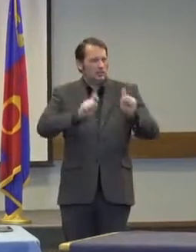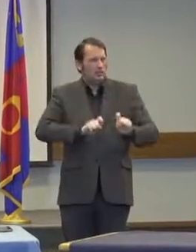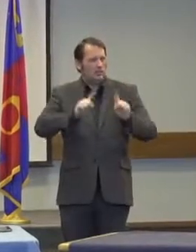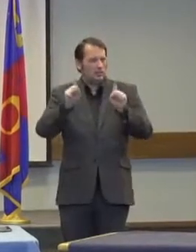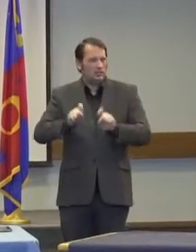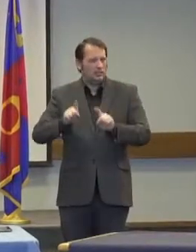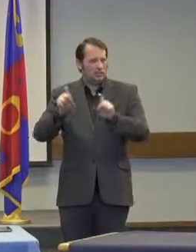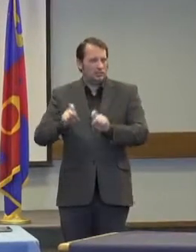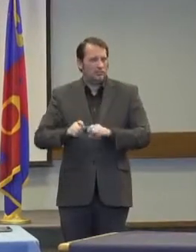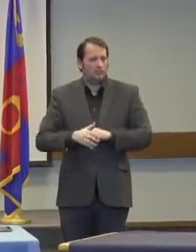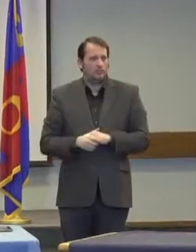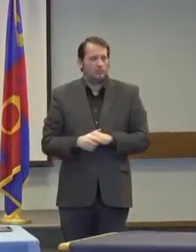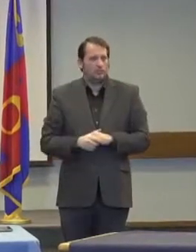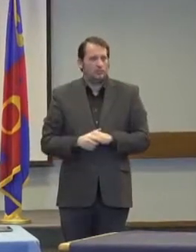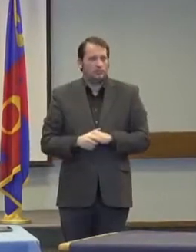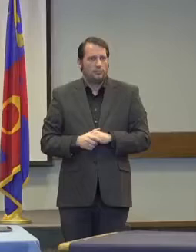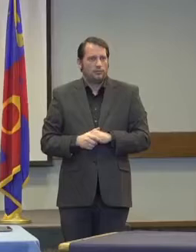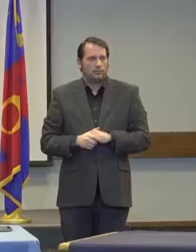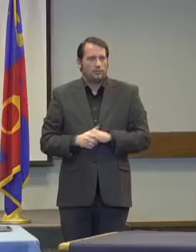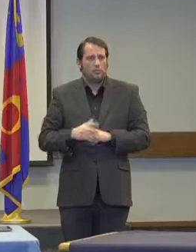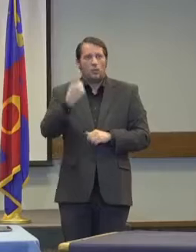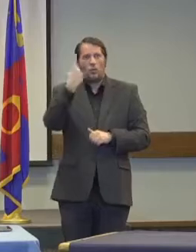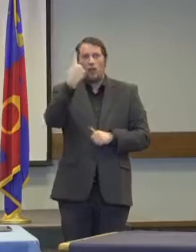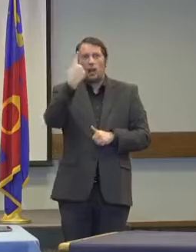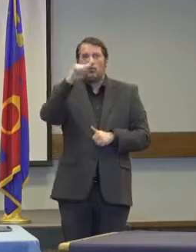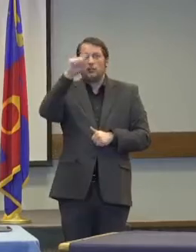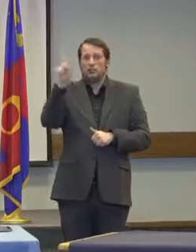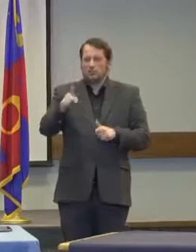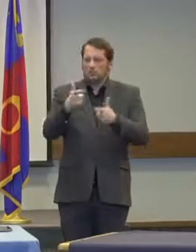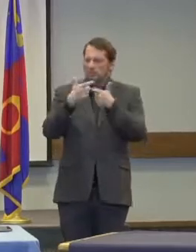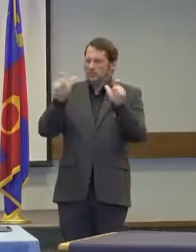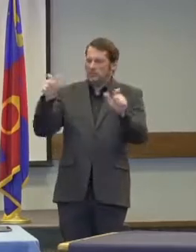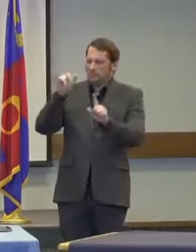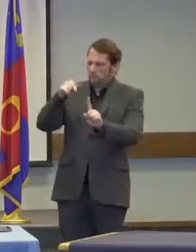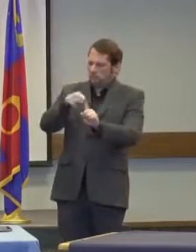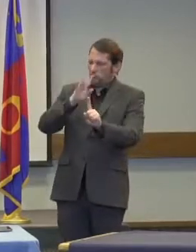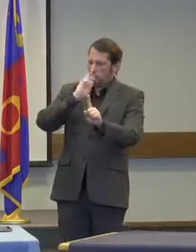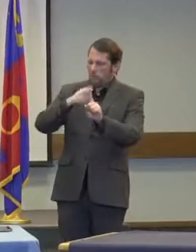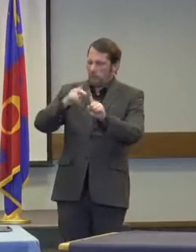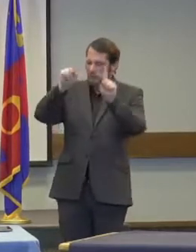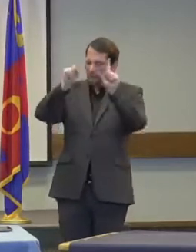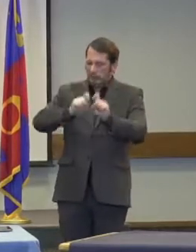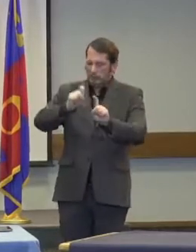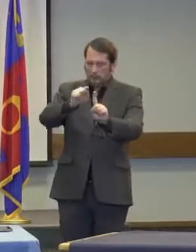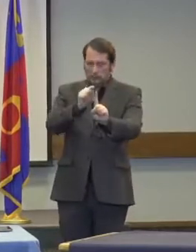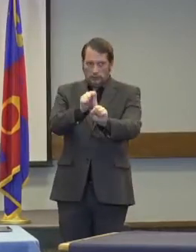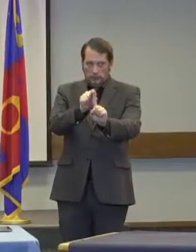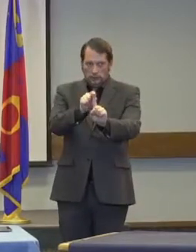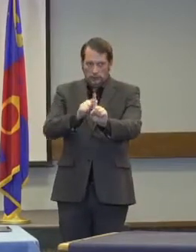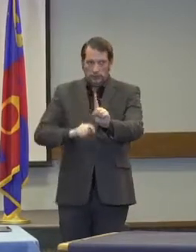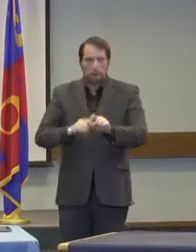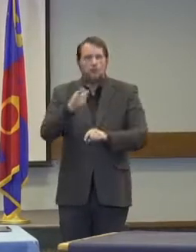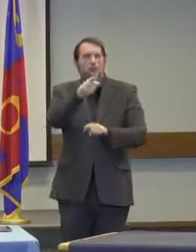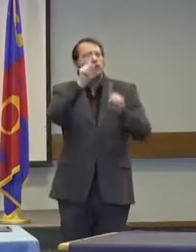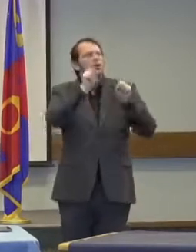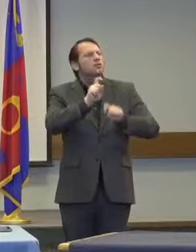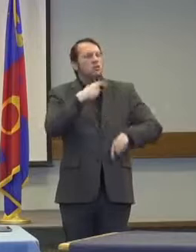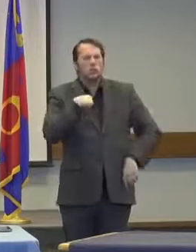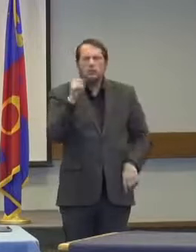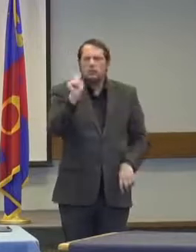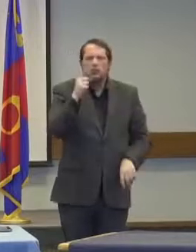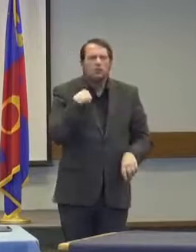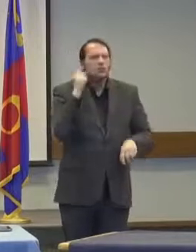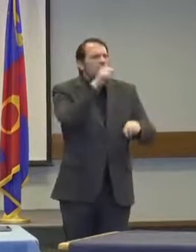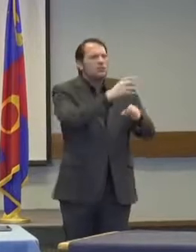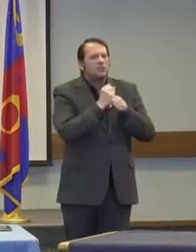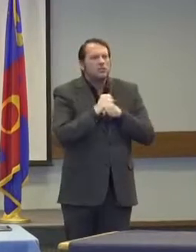that so many people want to know is about testing. Where can they get a test? Why aren't there more tests? And when will